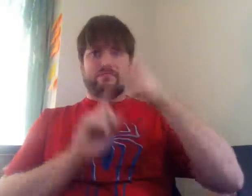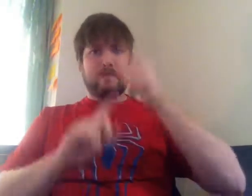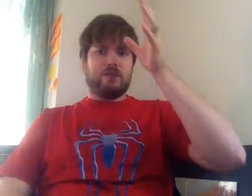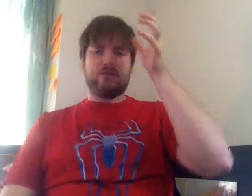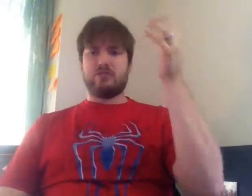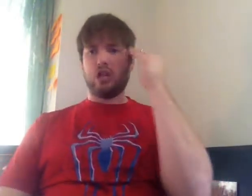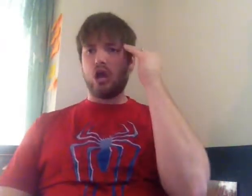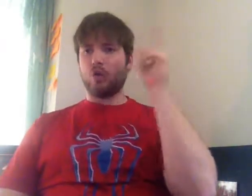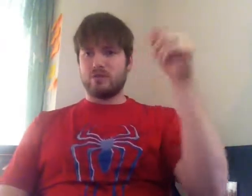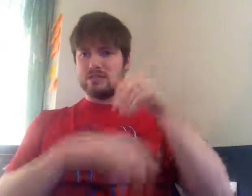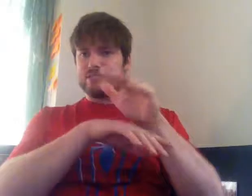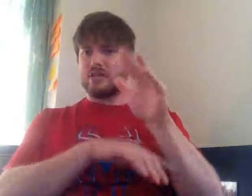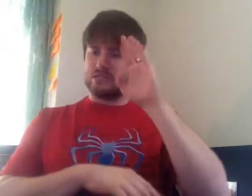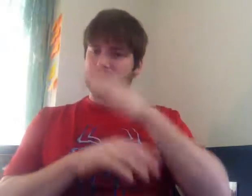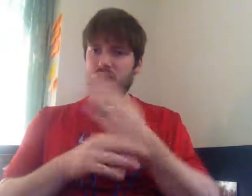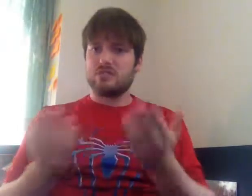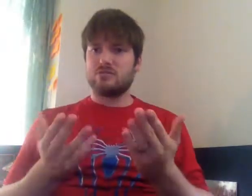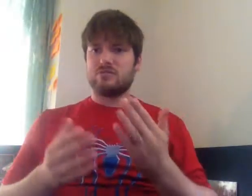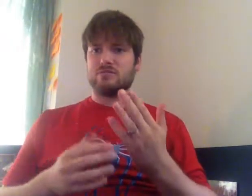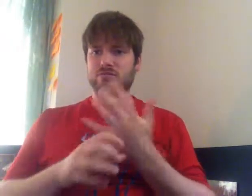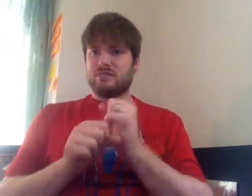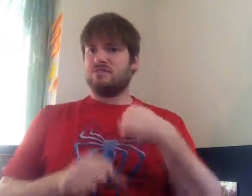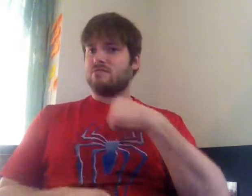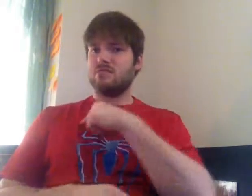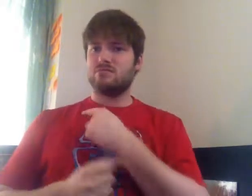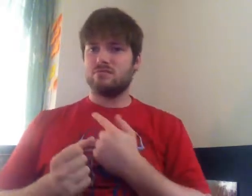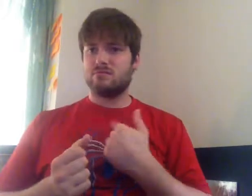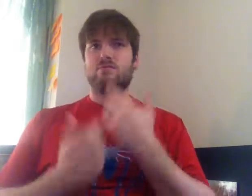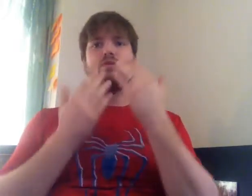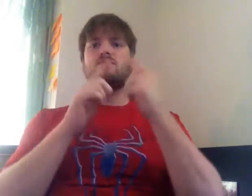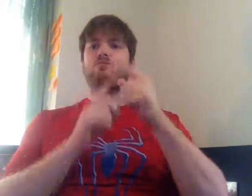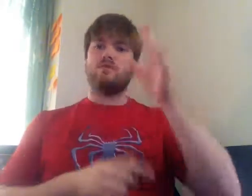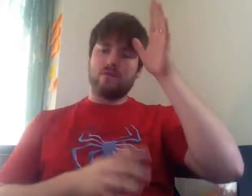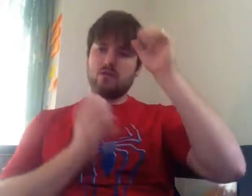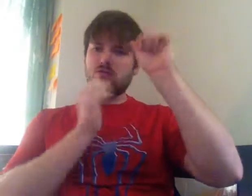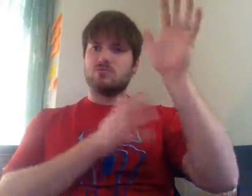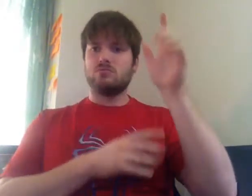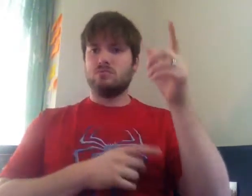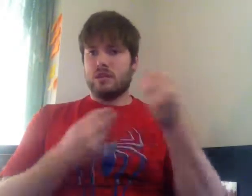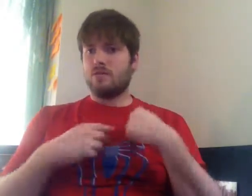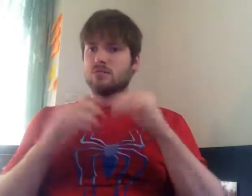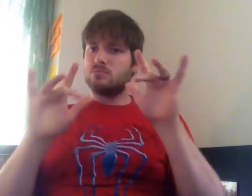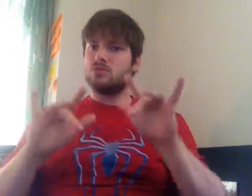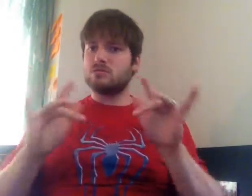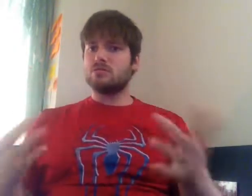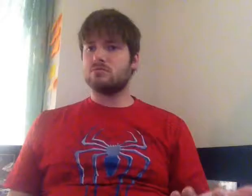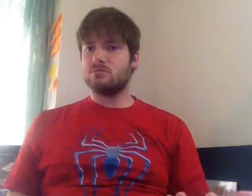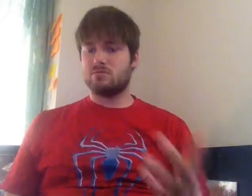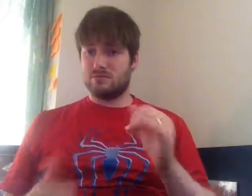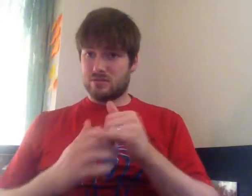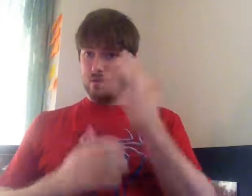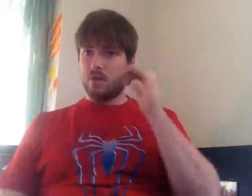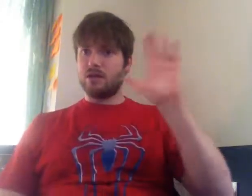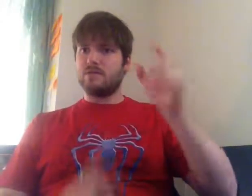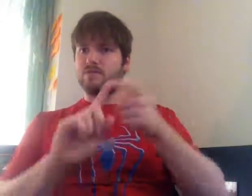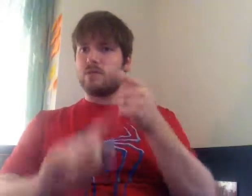there were no winds. You see, all the weather was well in advance of it, as if you were watching yesterday, of course, and if you're in Florida, you know that the center